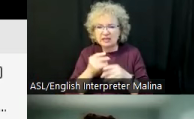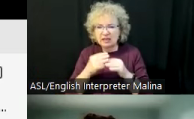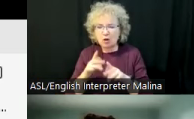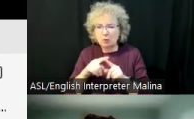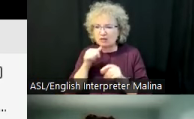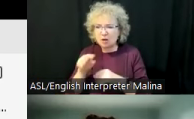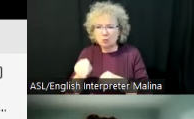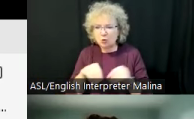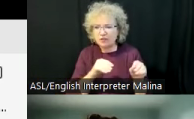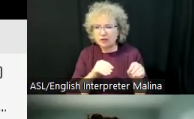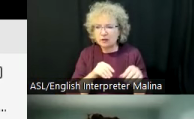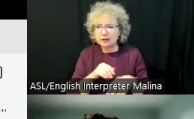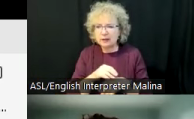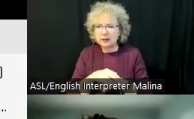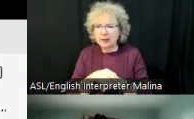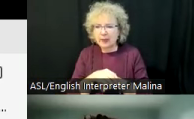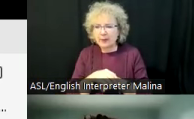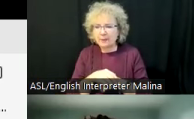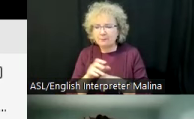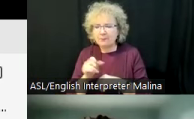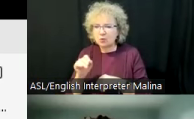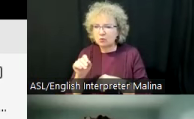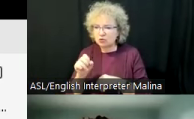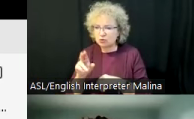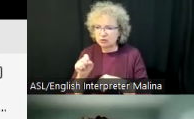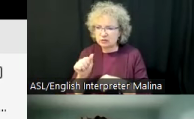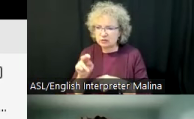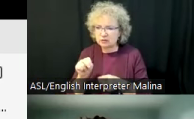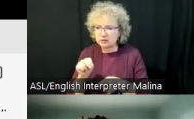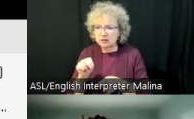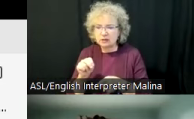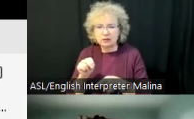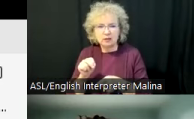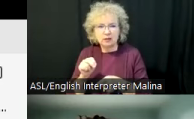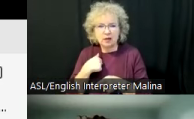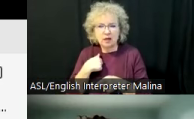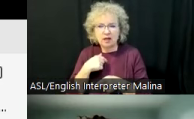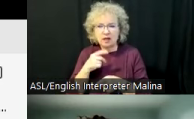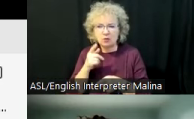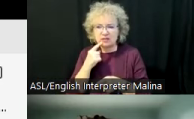Go ahead. Yeah. Yeah. So, Susan, I would say.